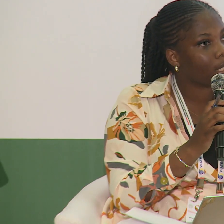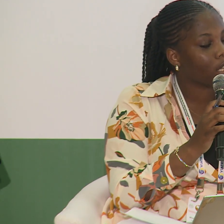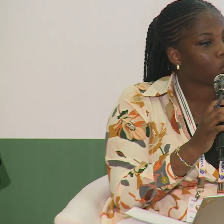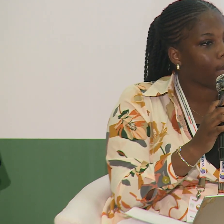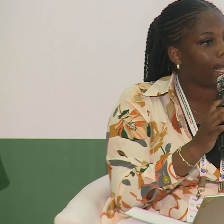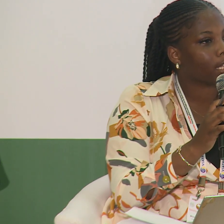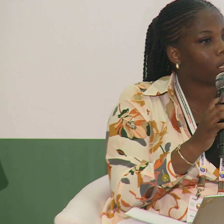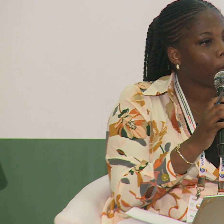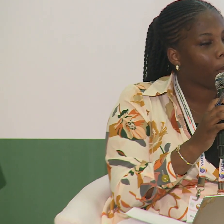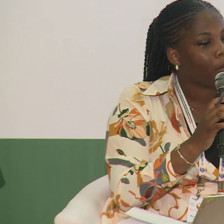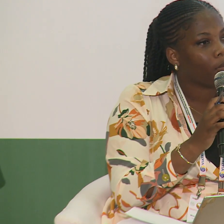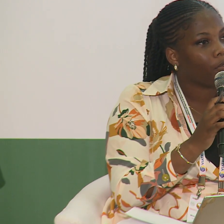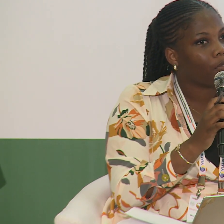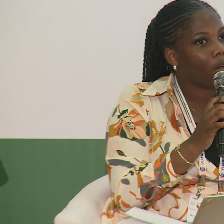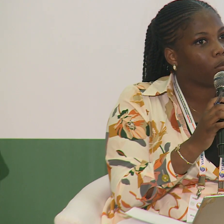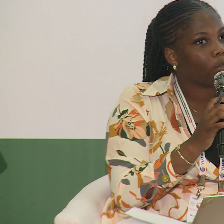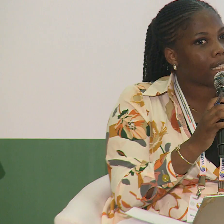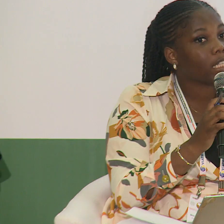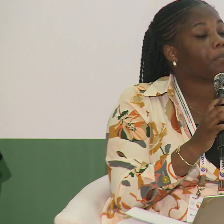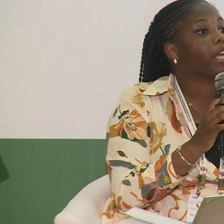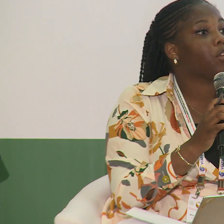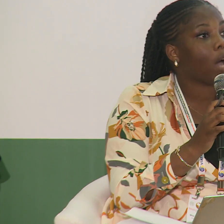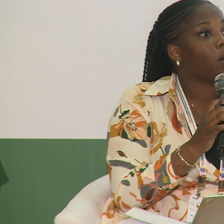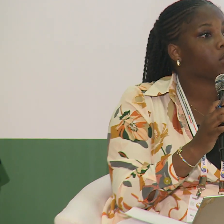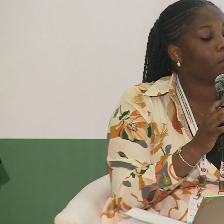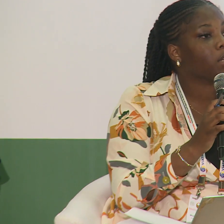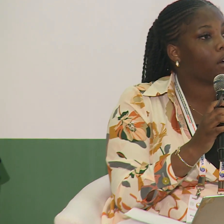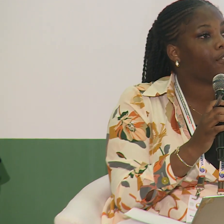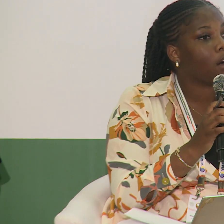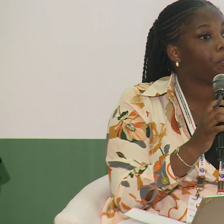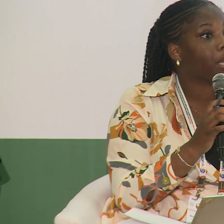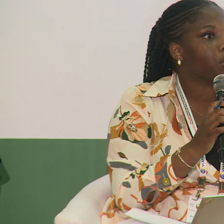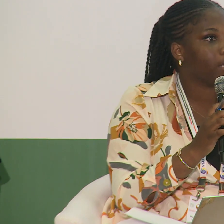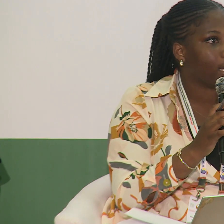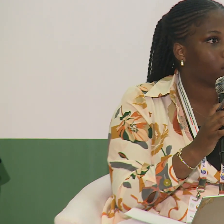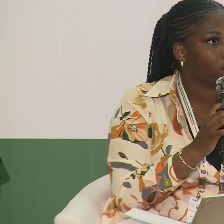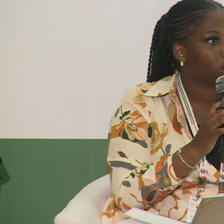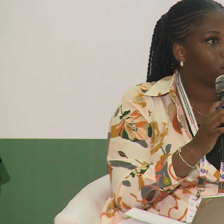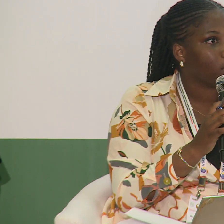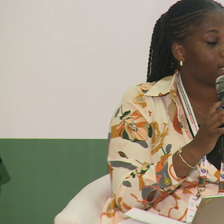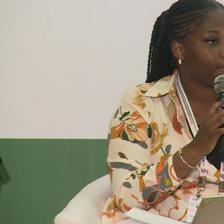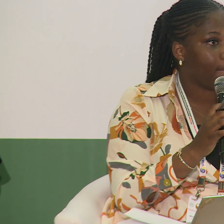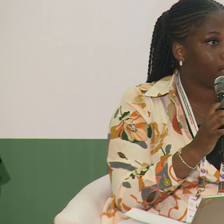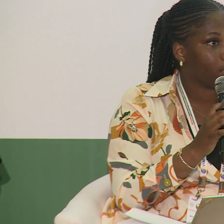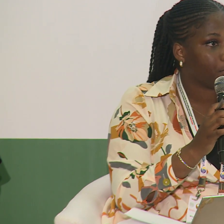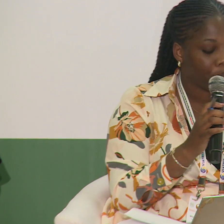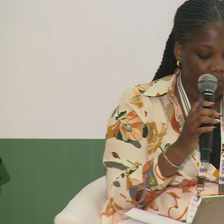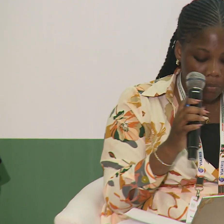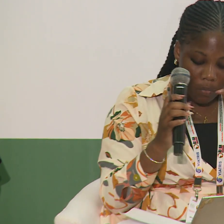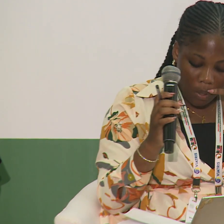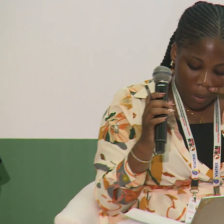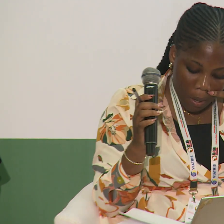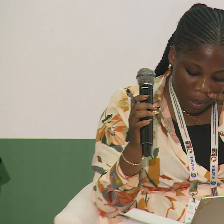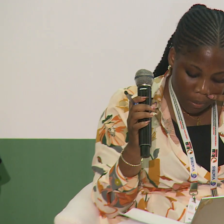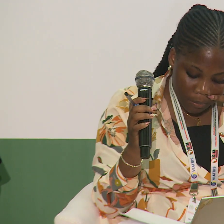2 things were like the, would I say something I found peculiar as the finding.